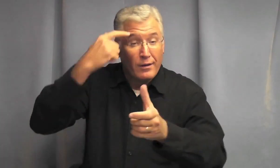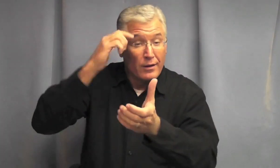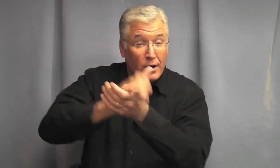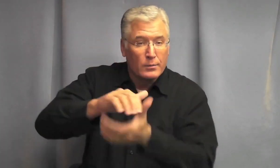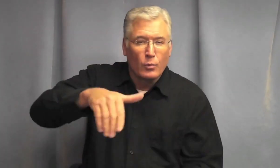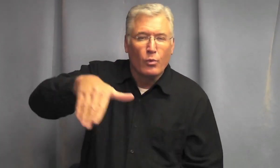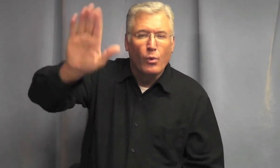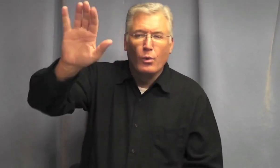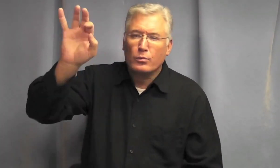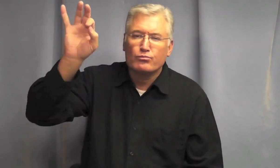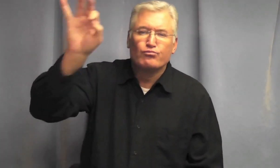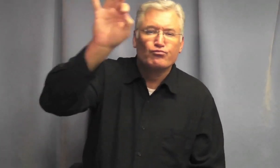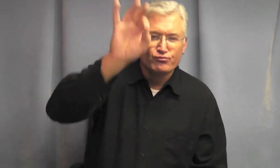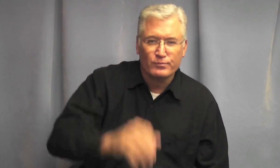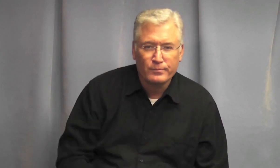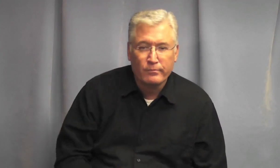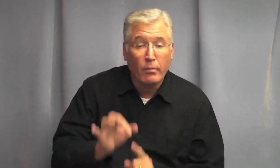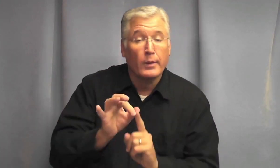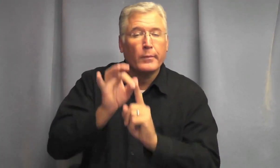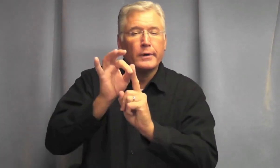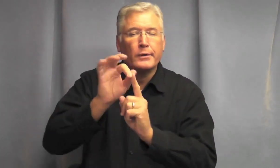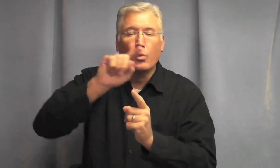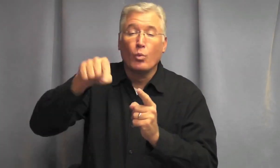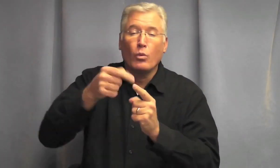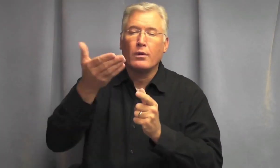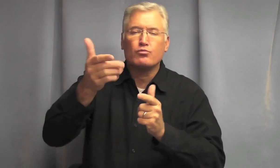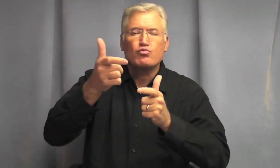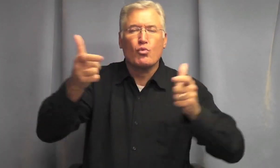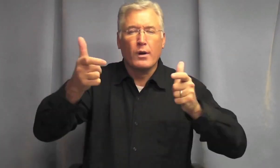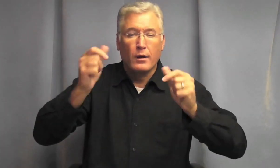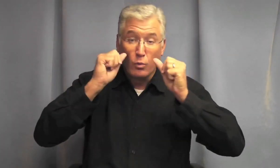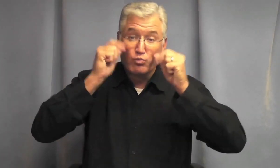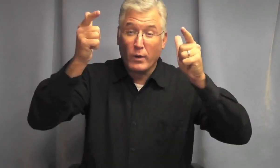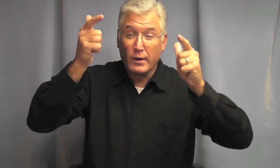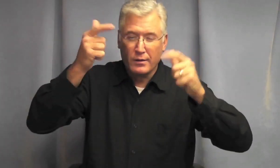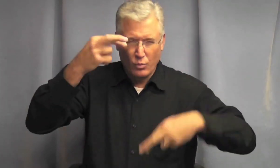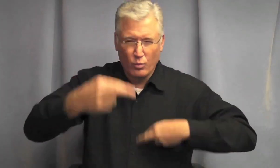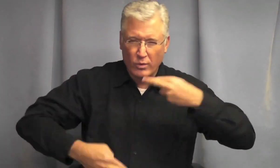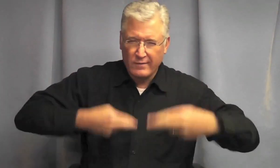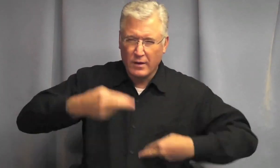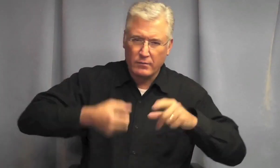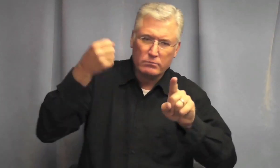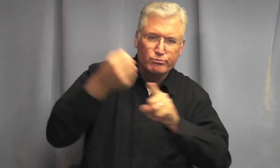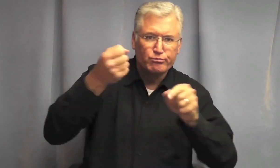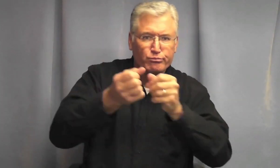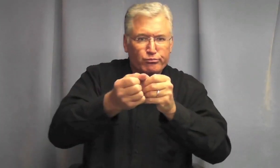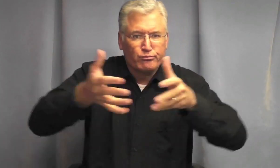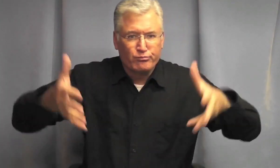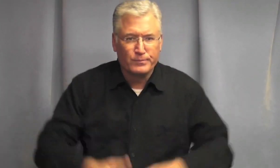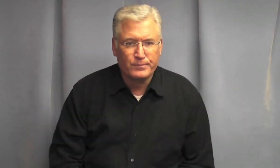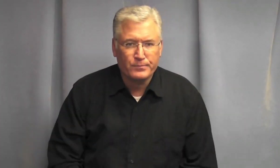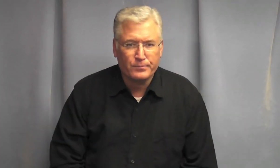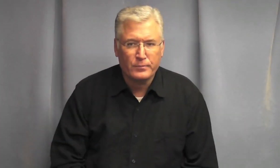Sarah while her husband was away preaching. This was during the Great Awakening, the